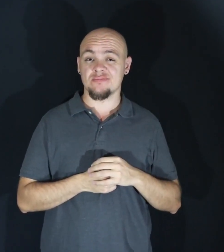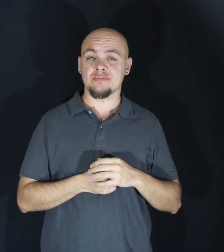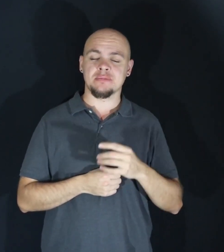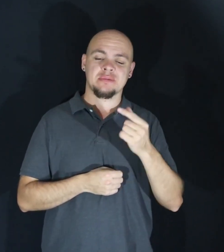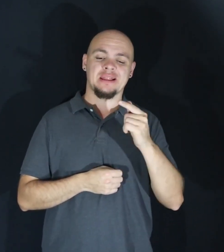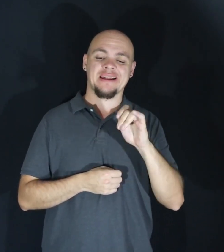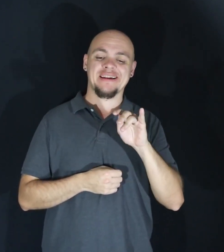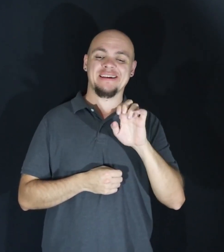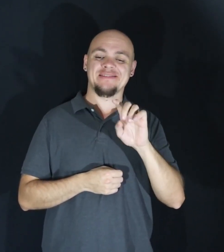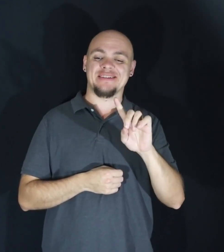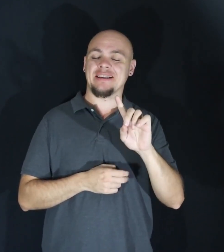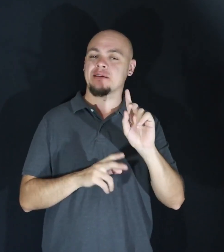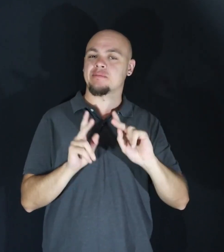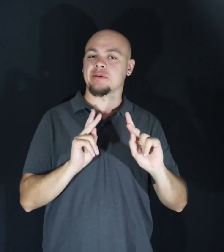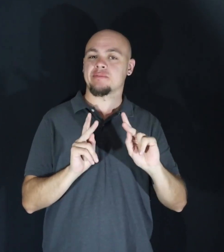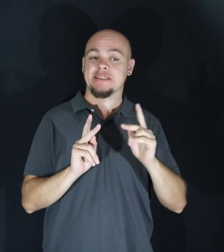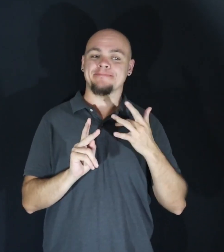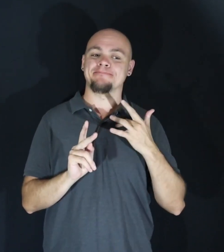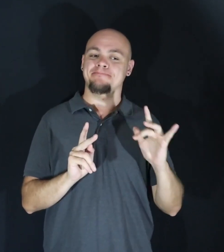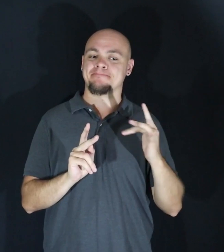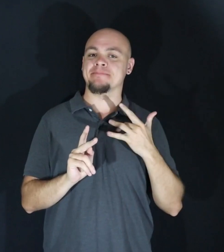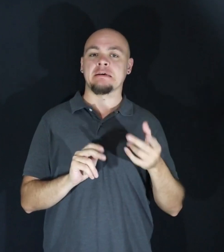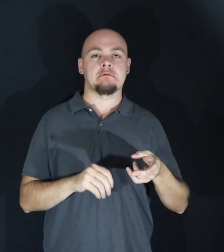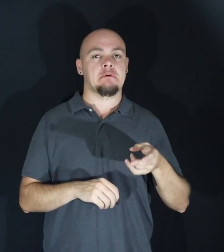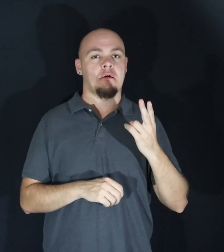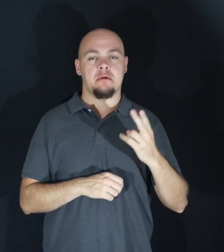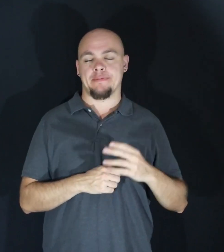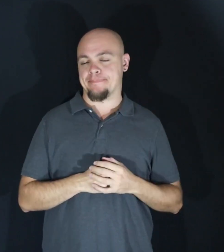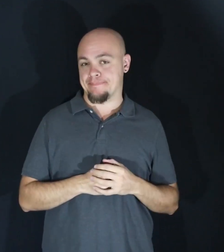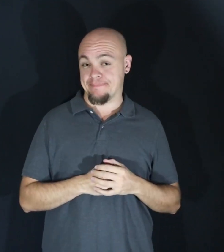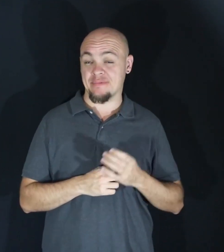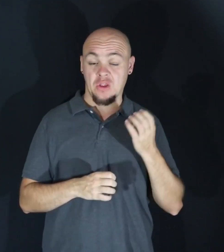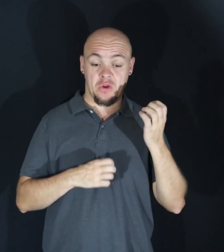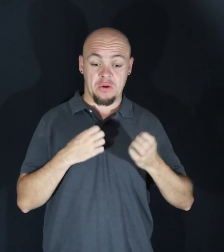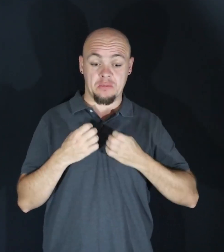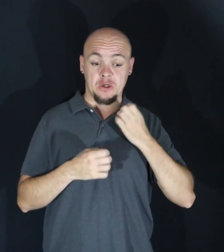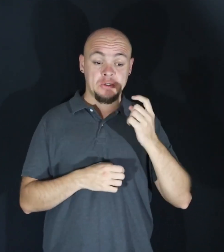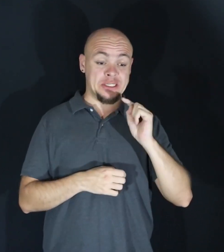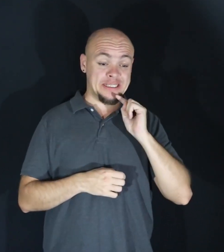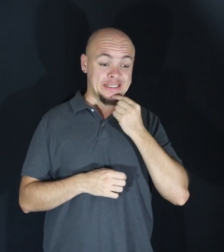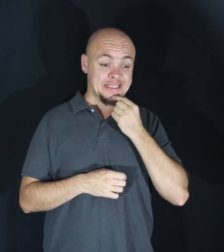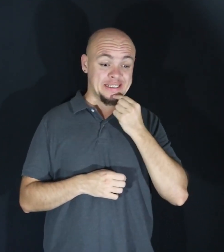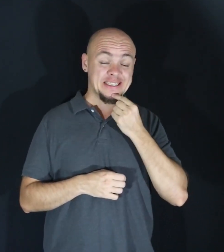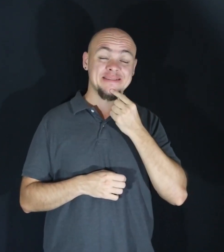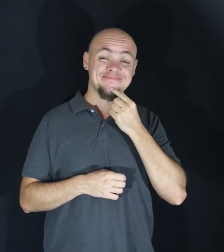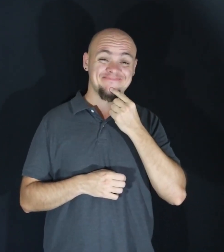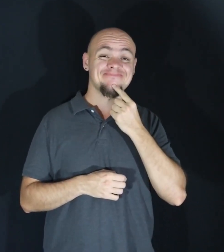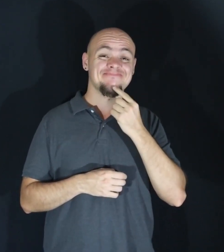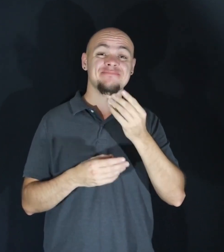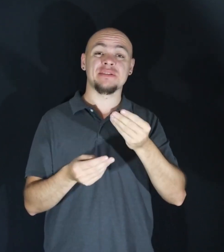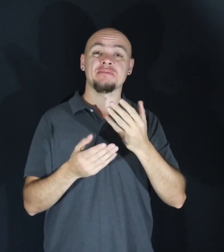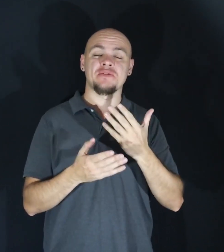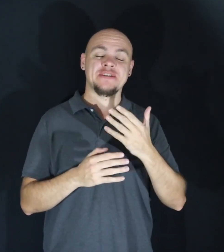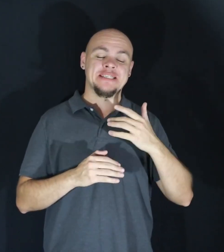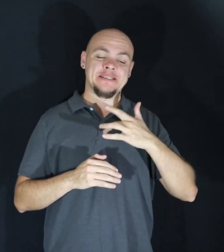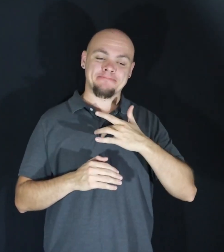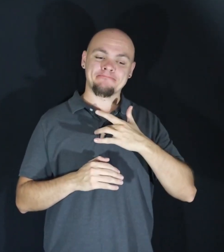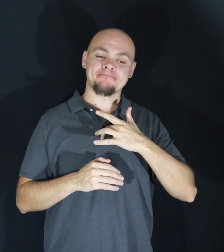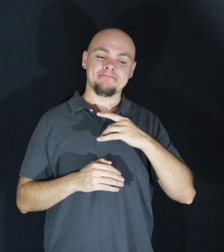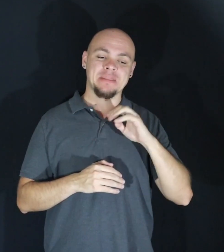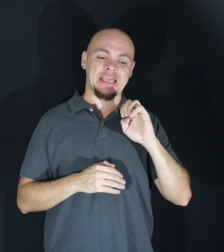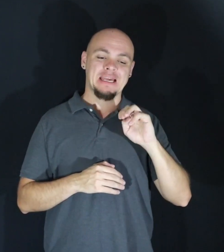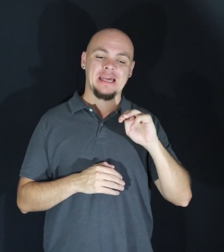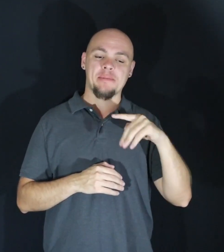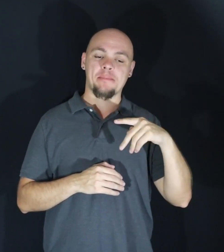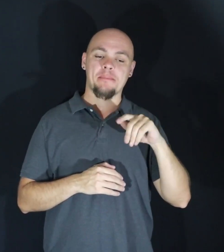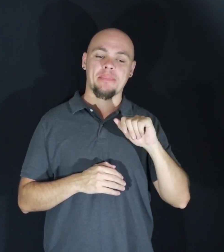Gifted people are highly sensitive. Our emotional intensity gives us deep empathy and a